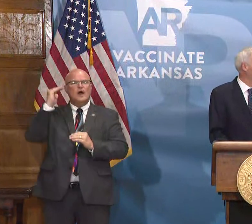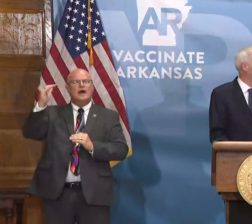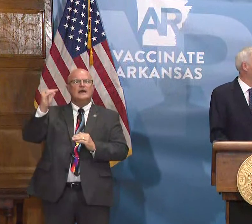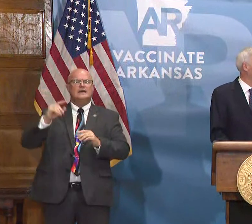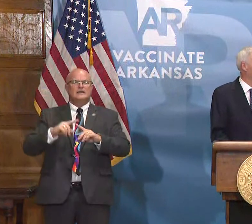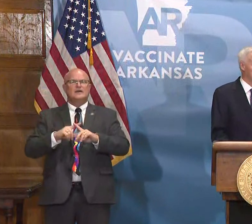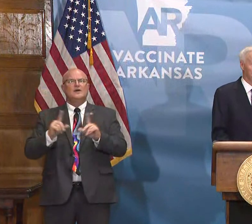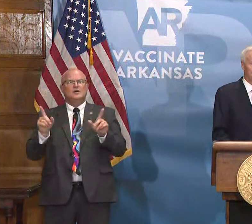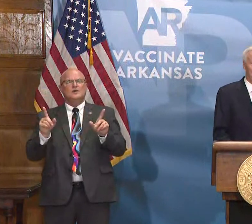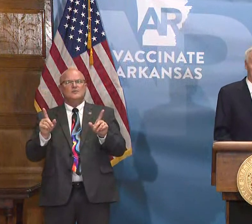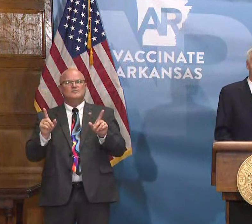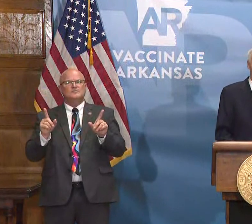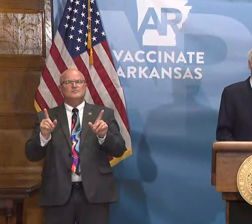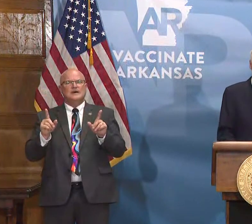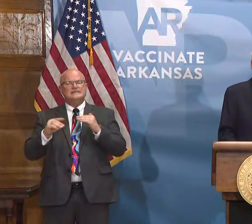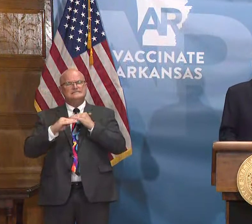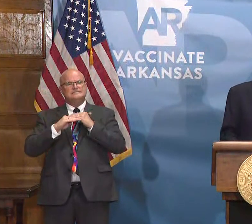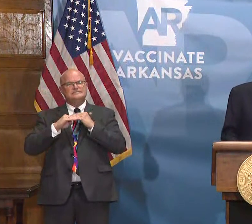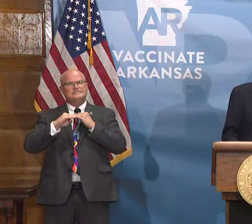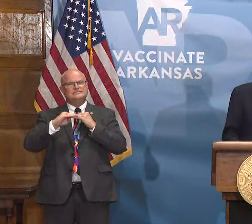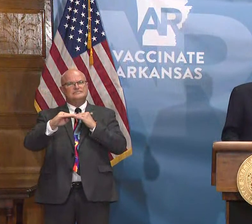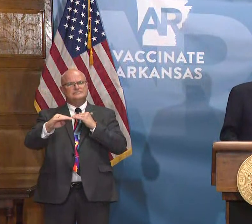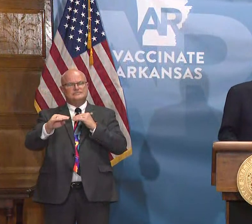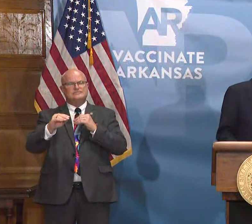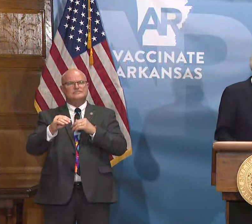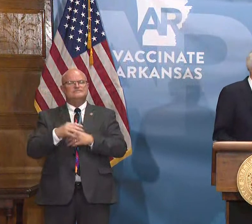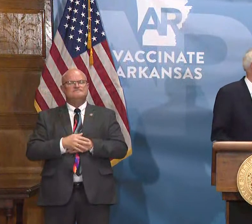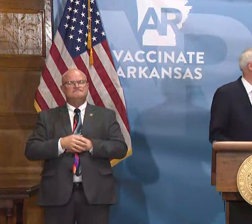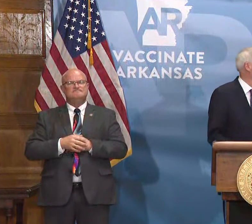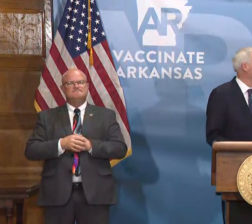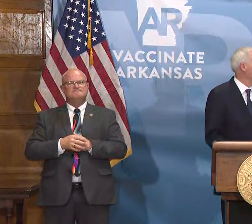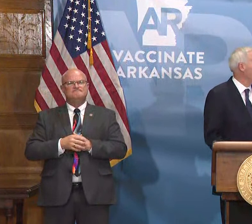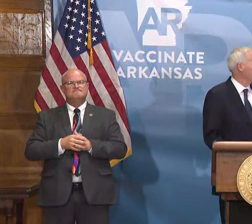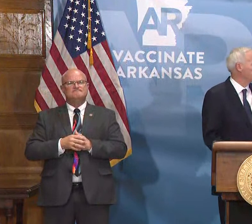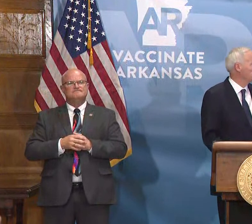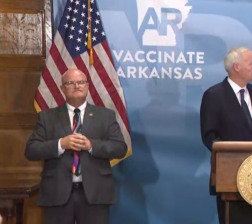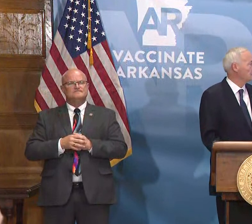it's been a fairly consistent pattern, regretfully.